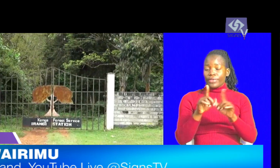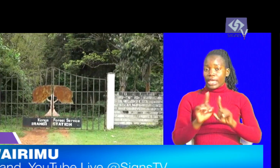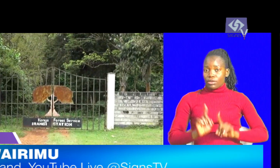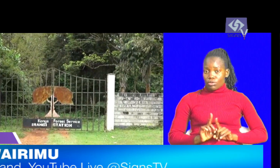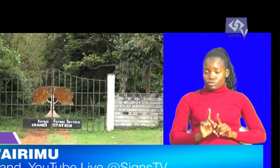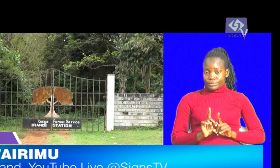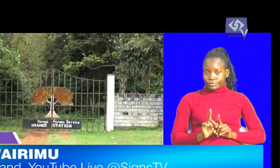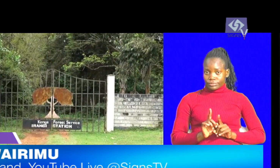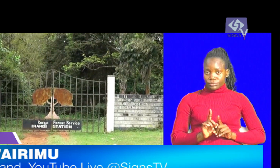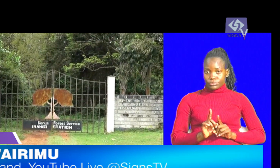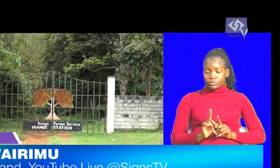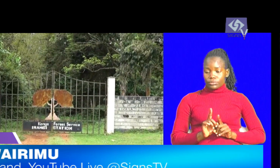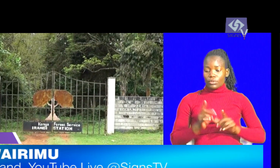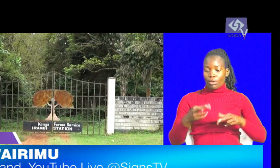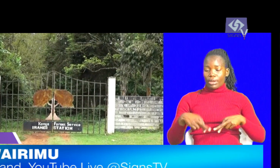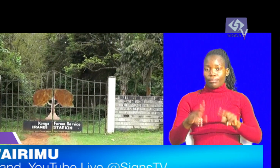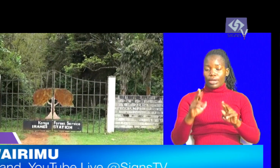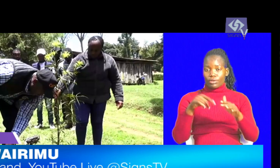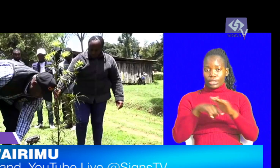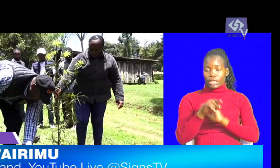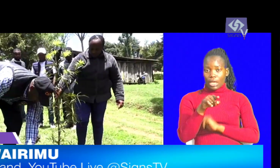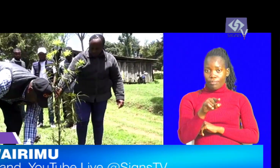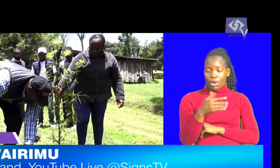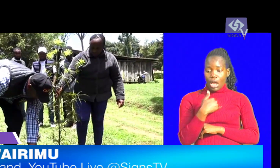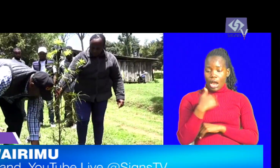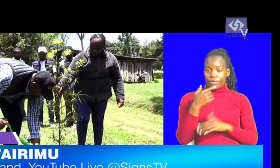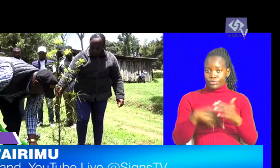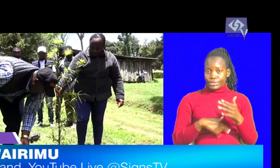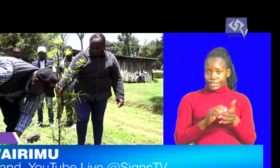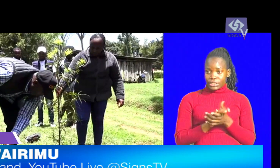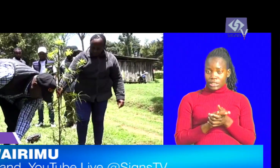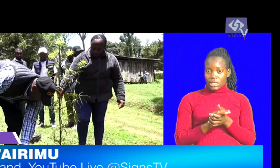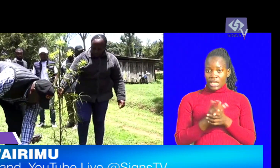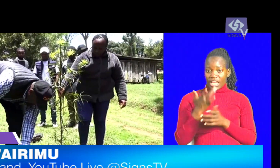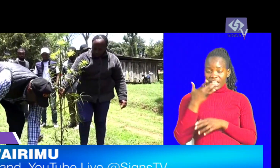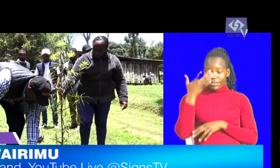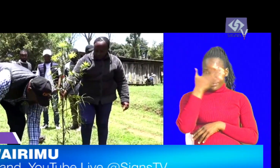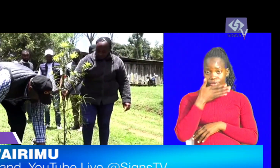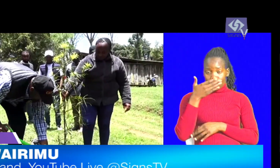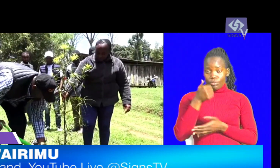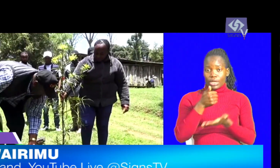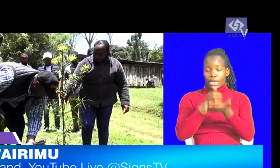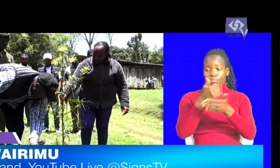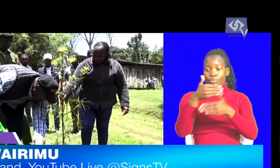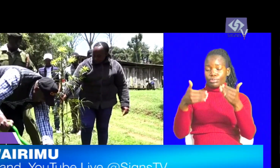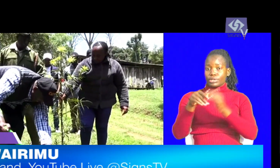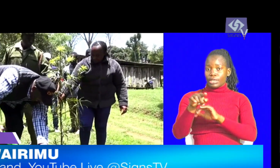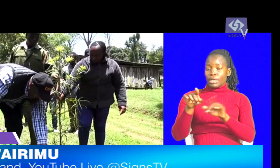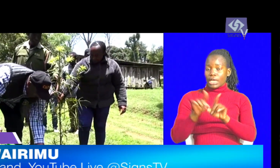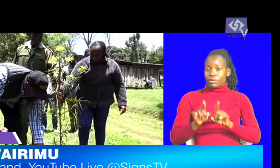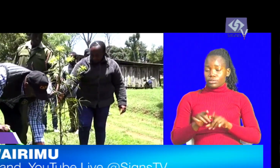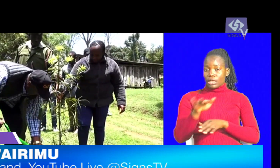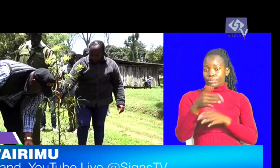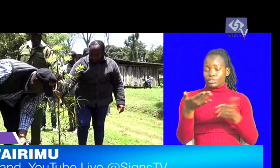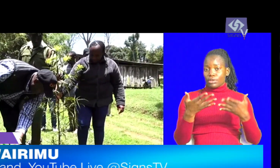kwa barabara ukiingia huko ndani kuna zile kama fio, tungependa pia zisaidiwe kujengwa hapo, na mahali pia watu wanaweza kupumzika